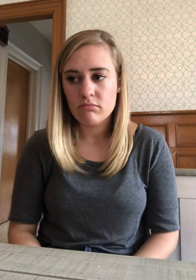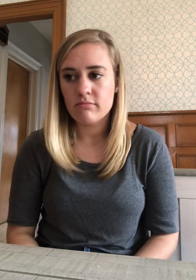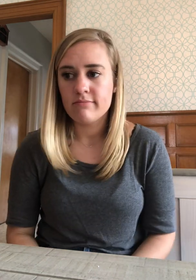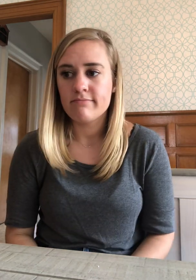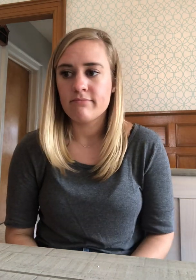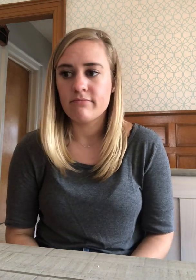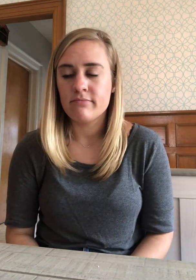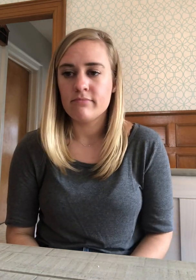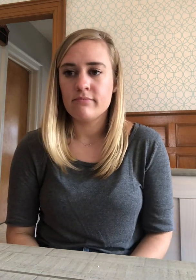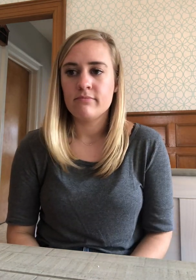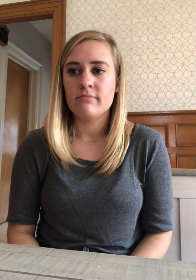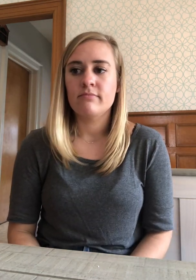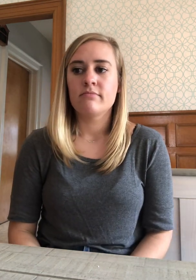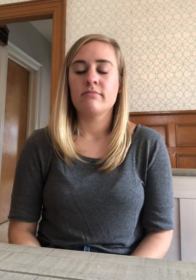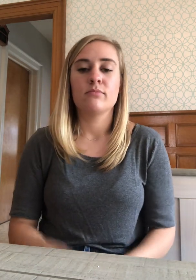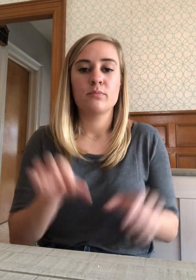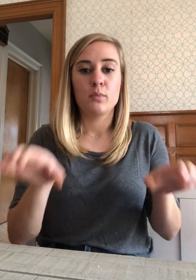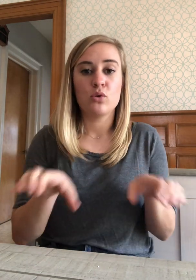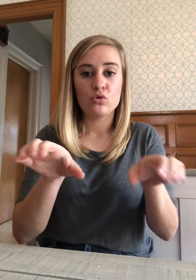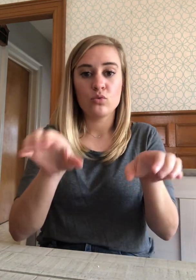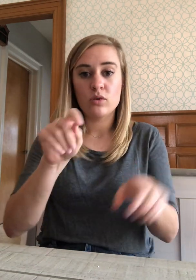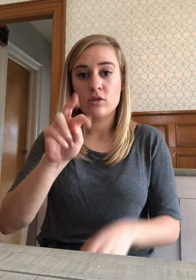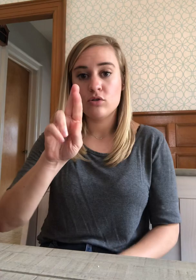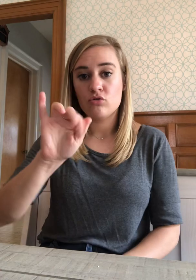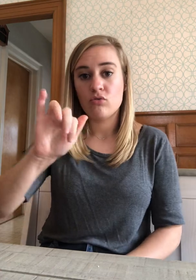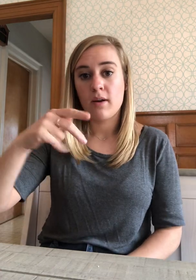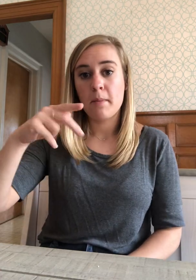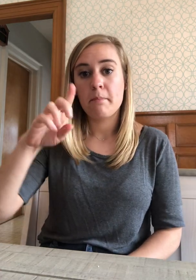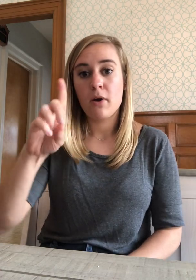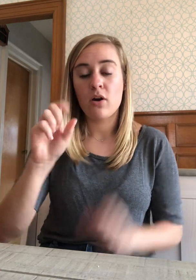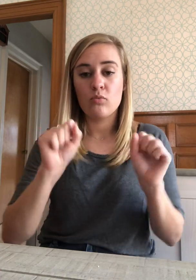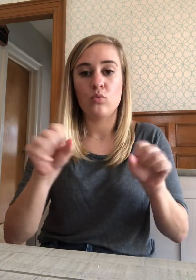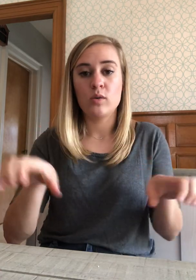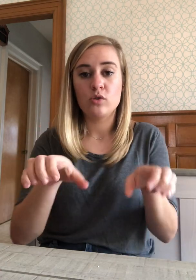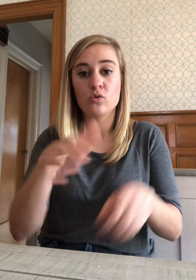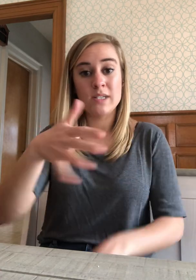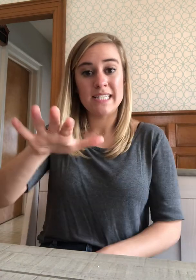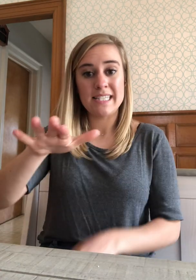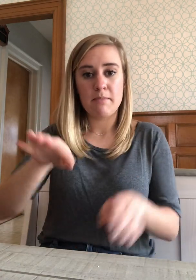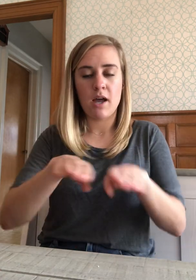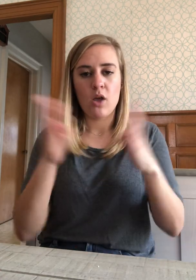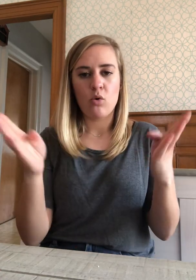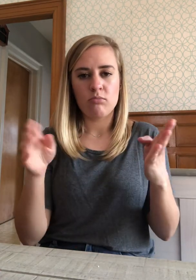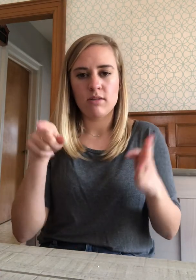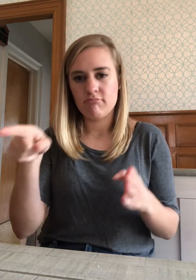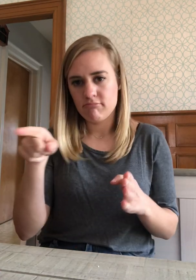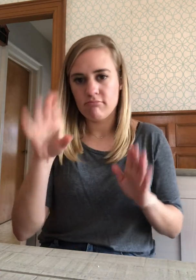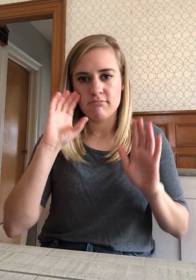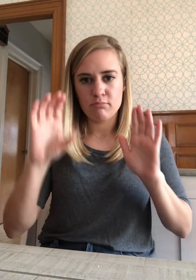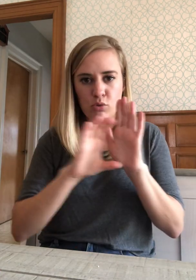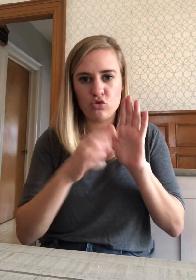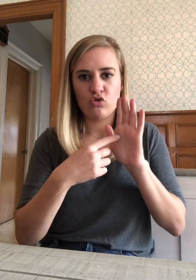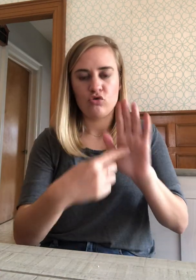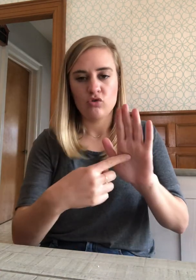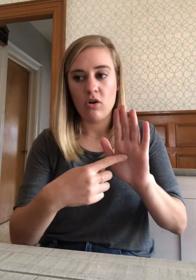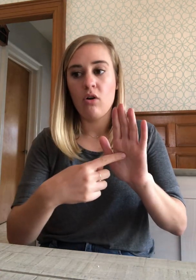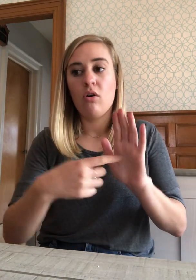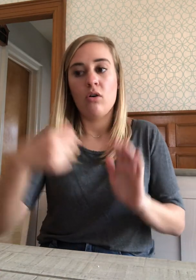When you do a tripod, I said we can do a semi-open, and this illustrates that. You make an incision in the brow, and you can slide this instrument behind and